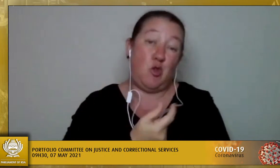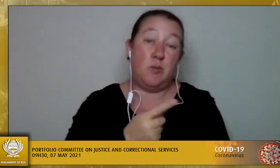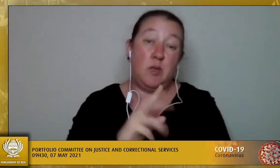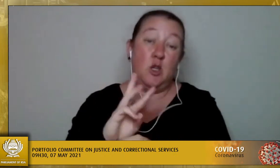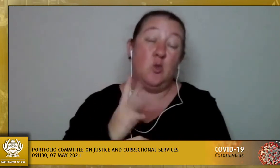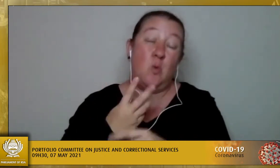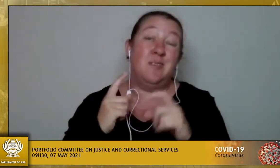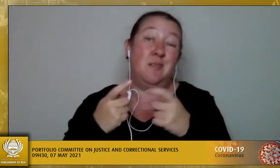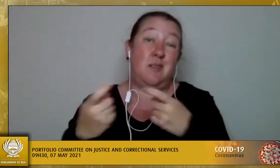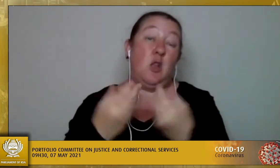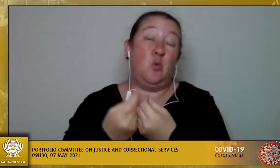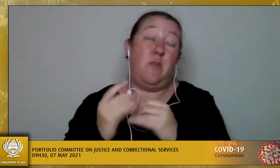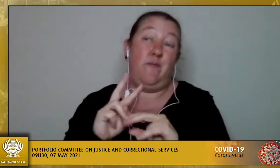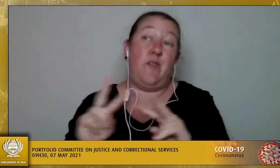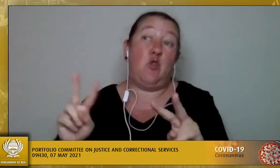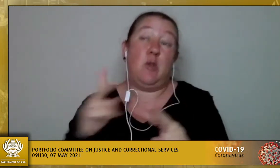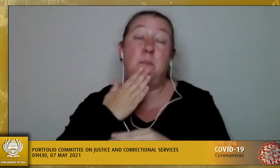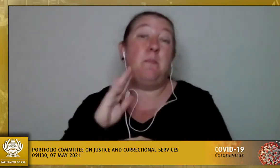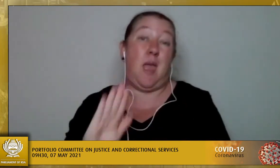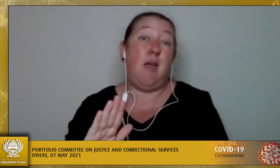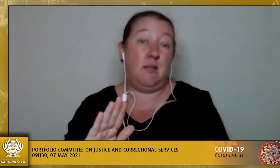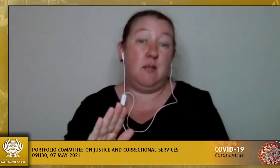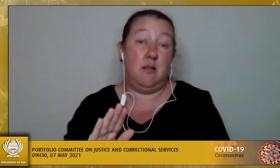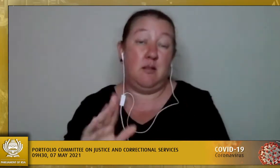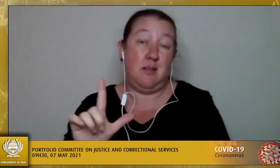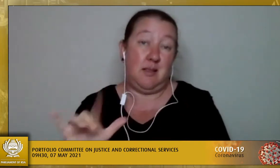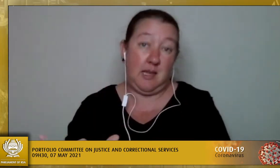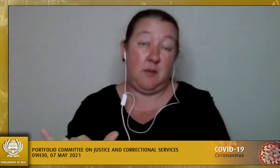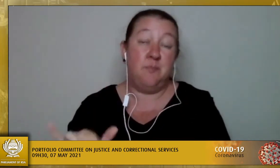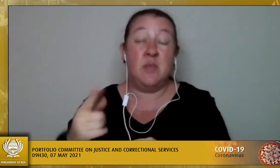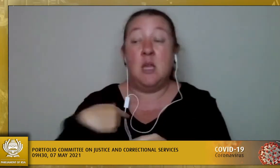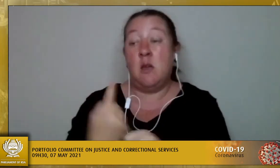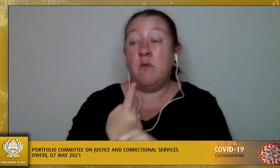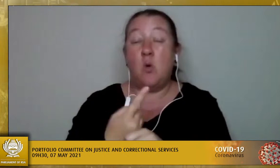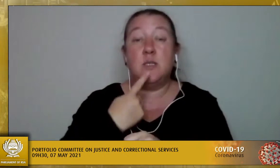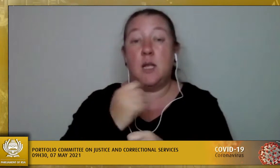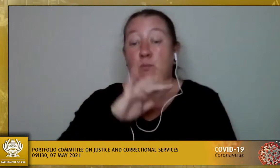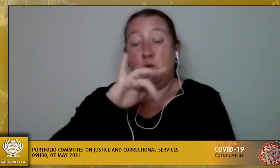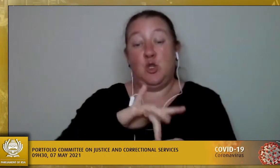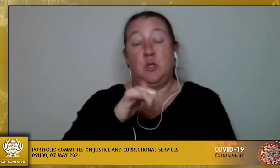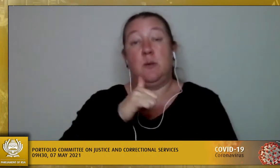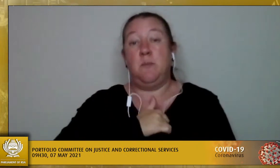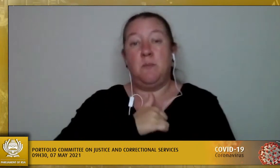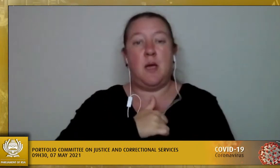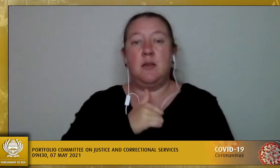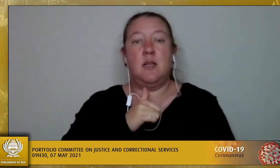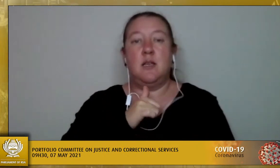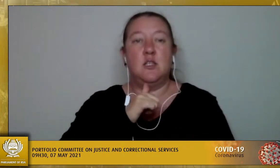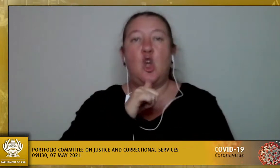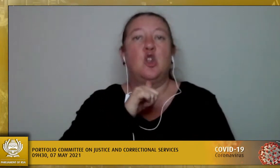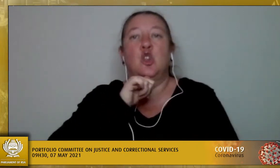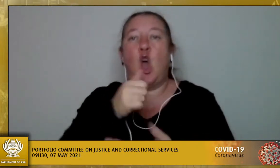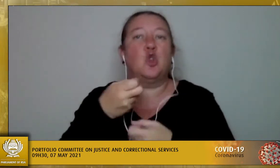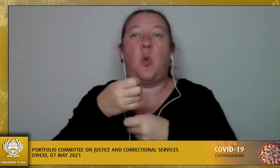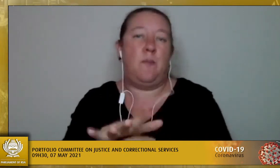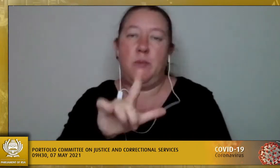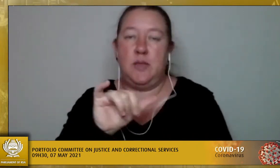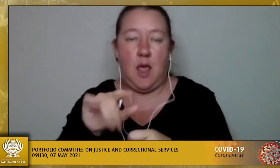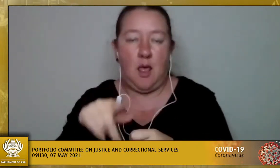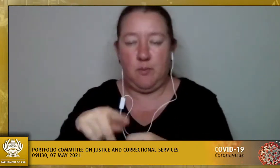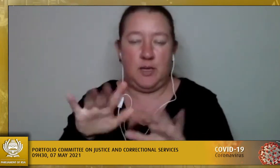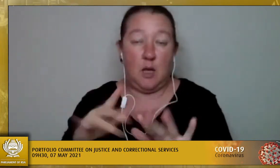dealt with very badly and so we are I've always said my position is not not to implement the lp10 we